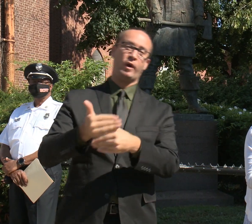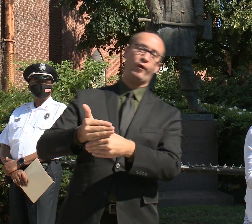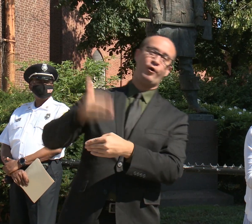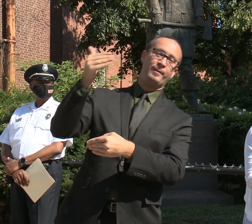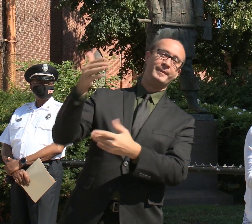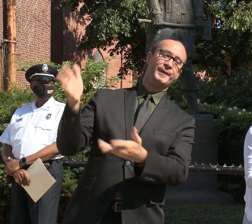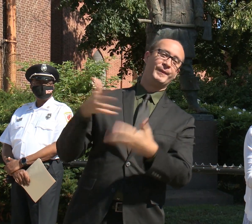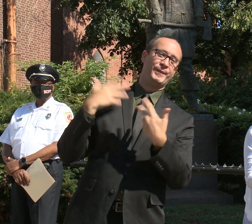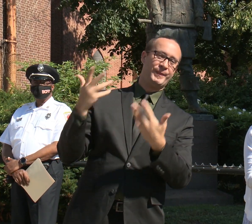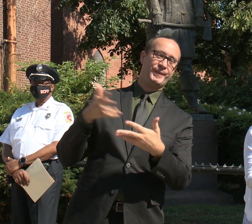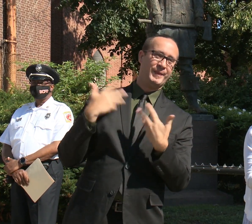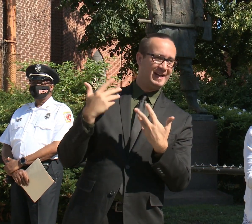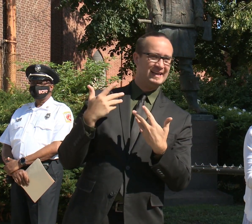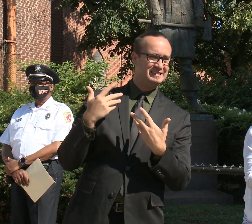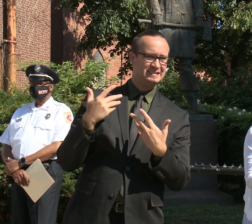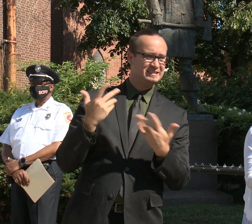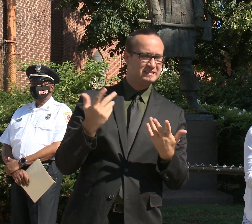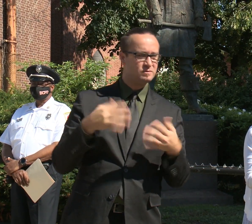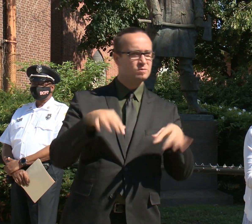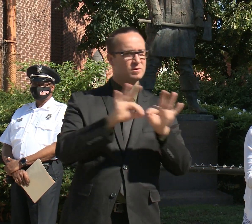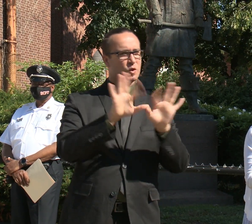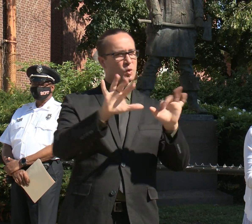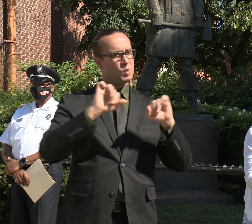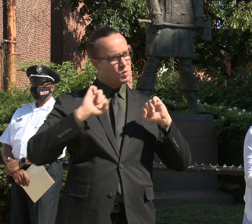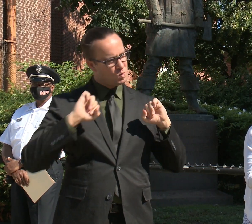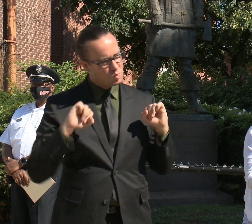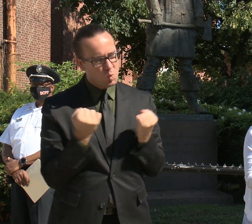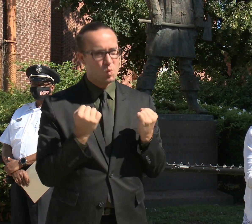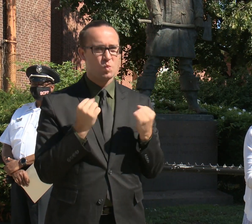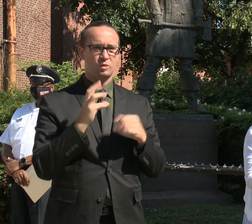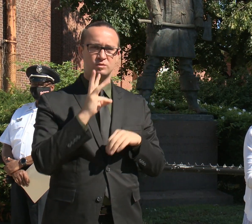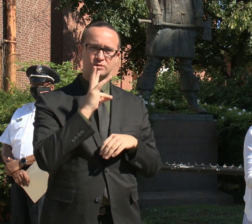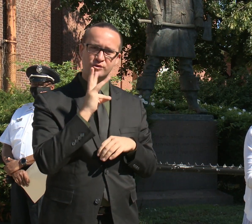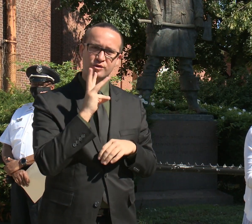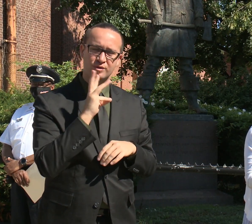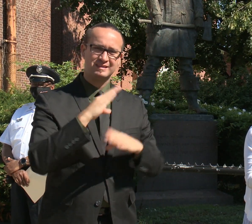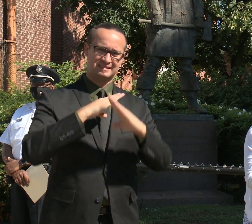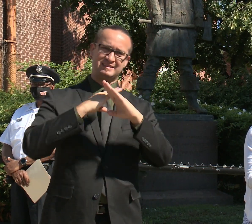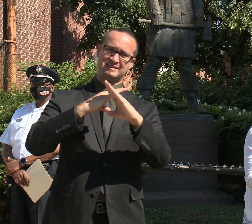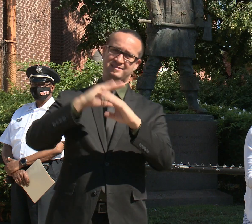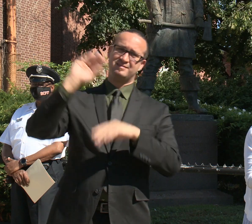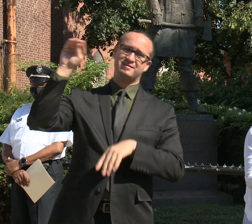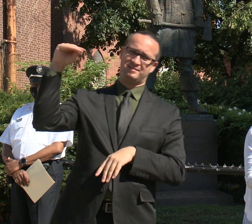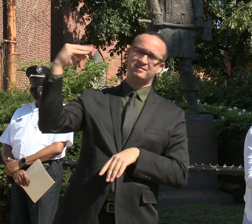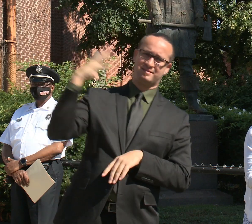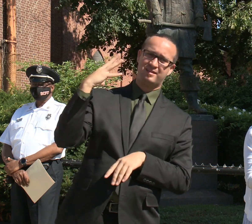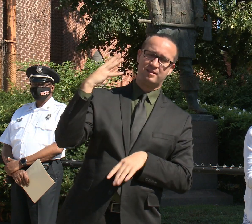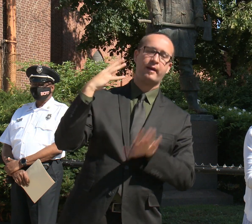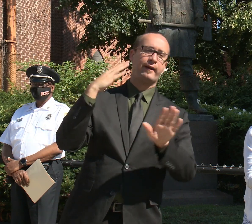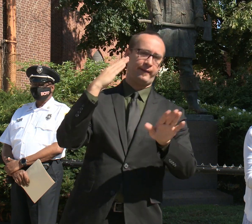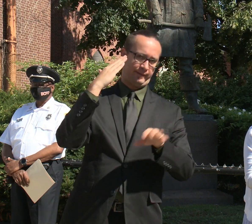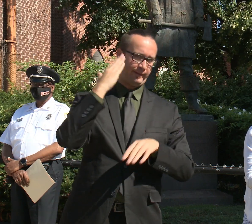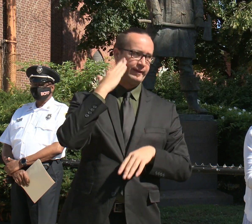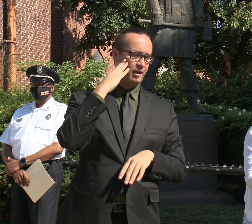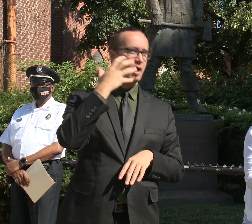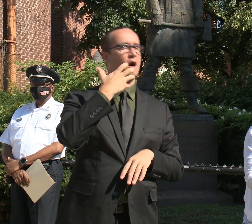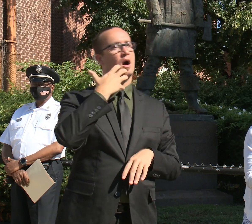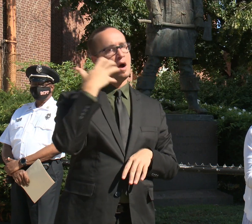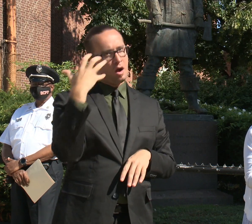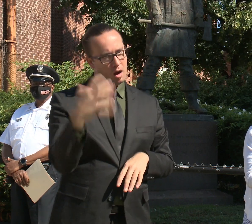and protection from heat and sun. Even though it's hot, it's still important to wear your face mask over your nose and your mouth in public